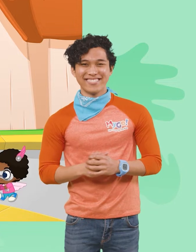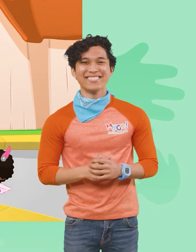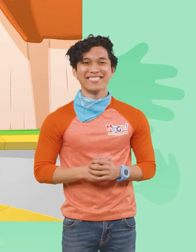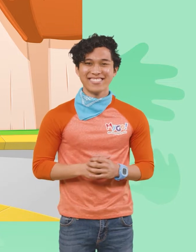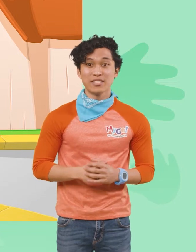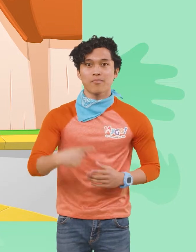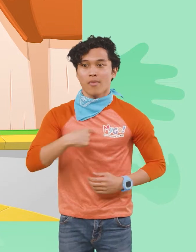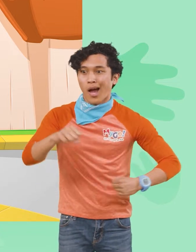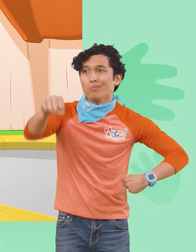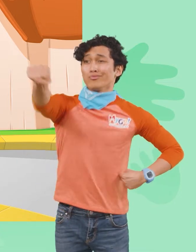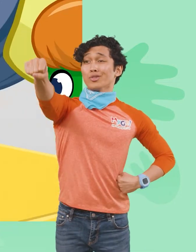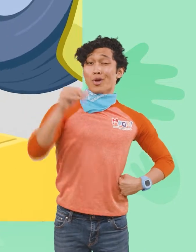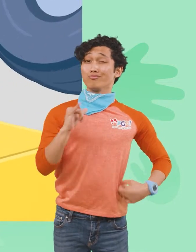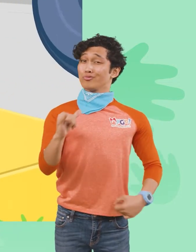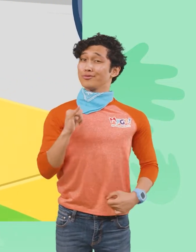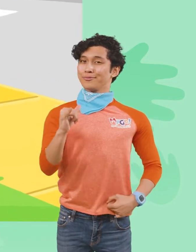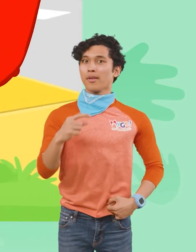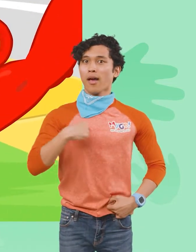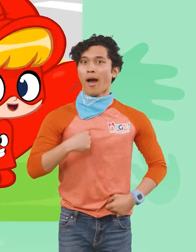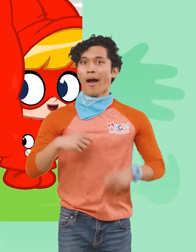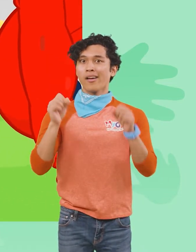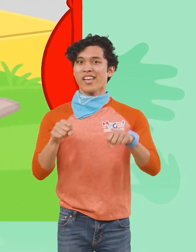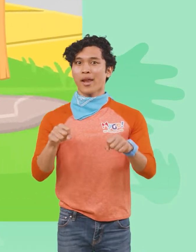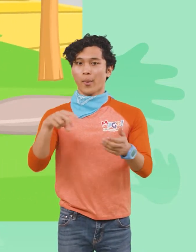I'm a superhero, too, and I can fly.